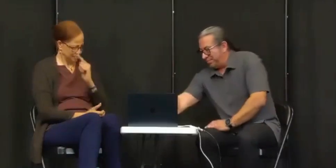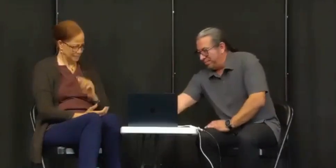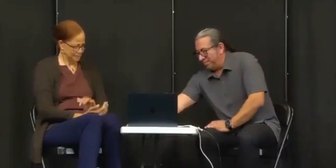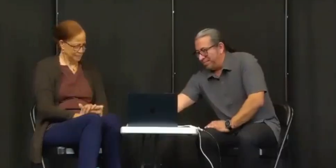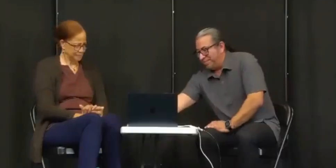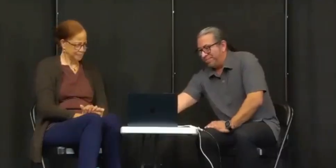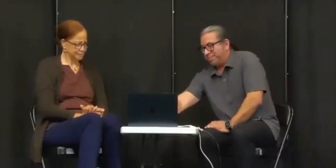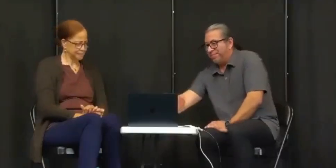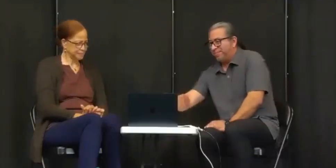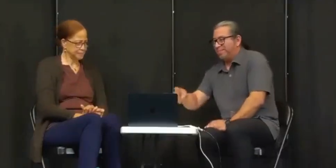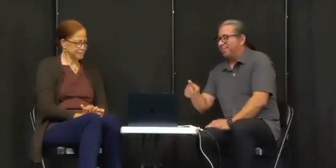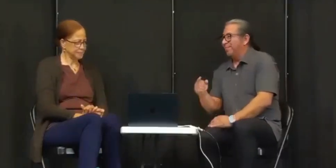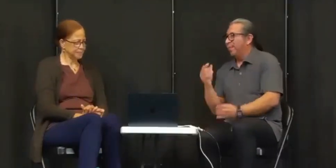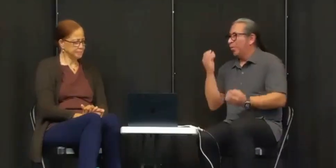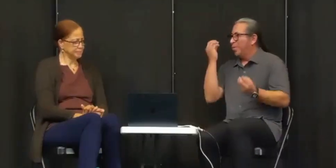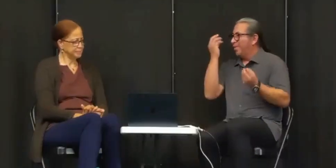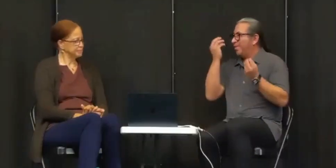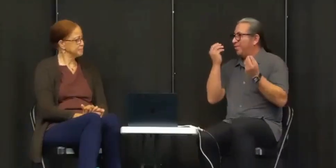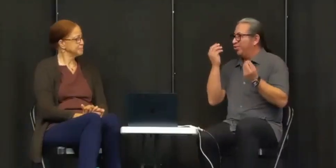We're going to wrap up with